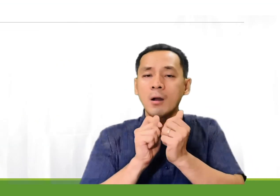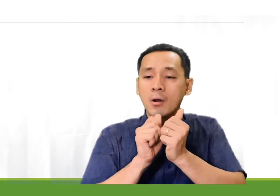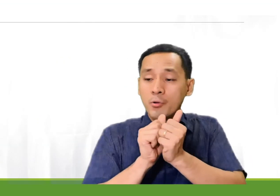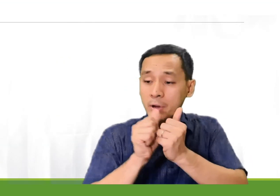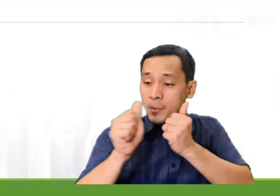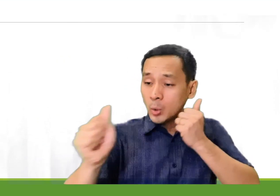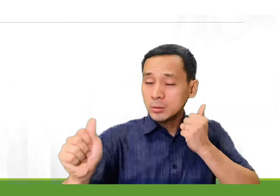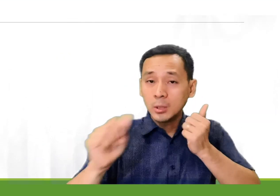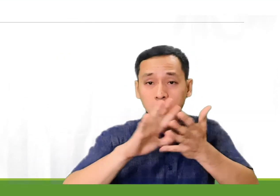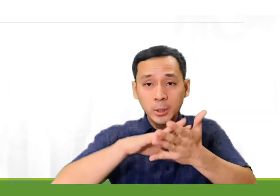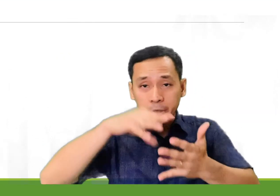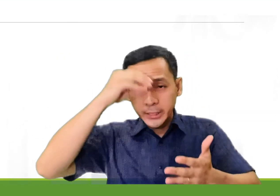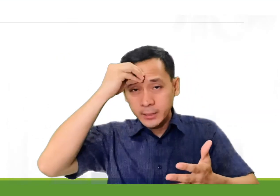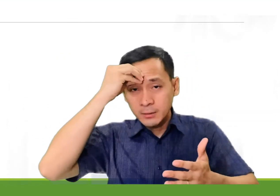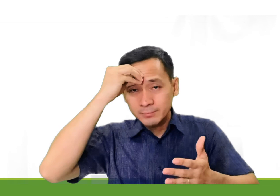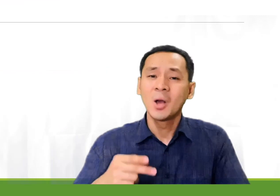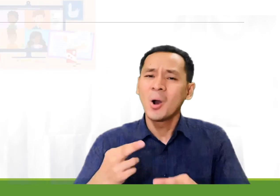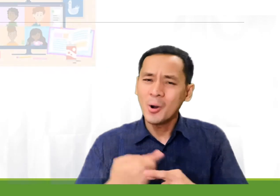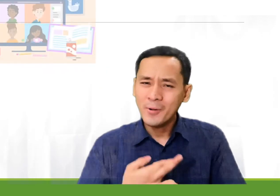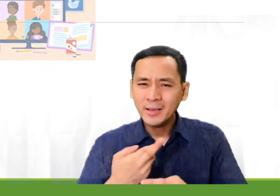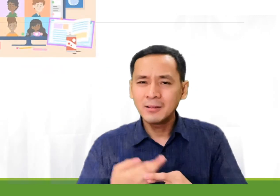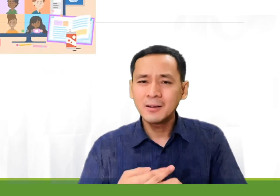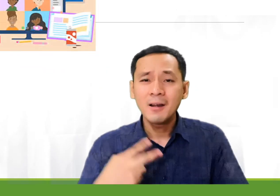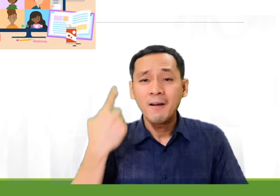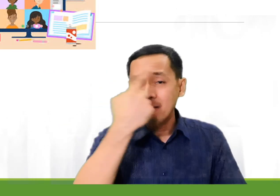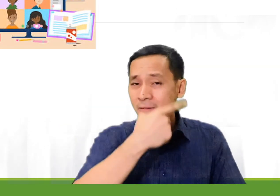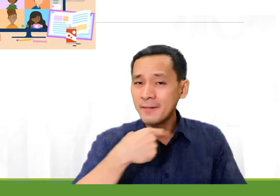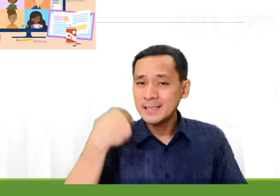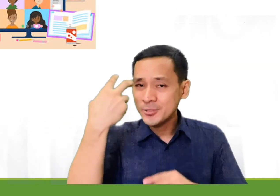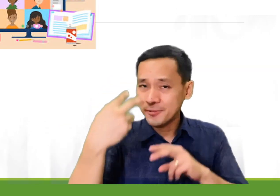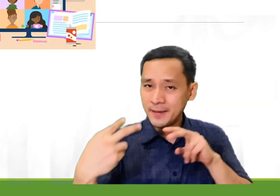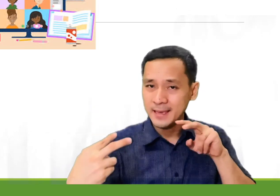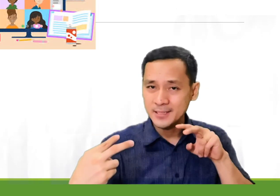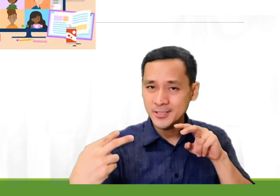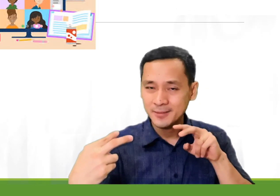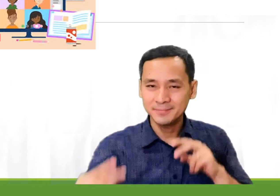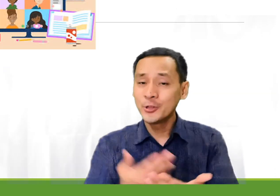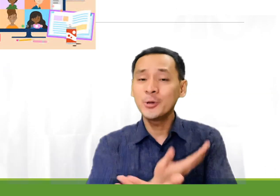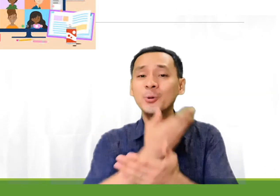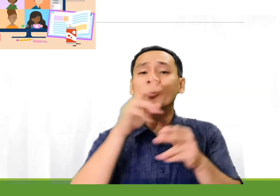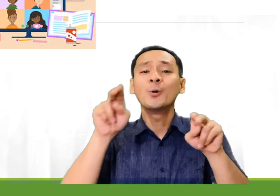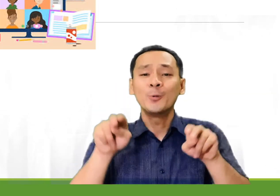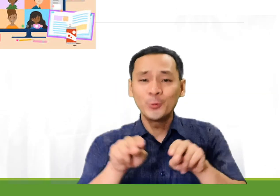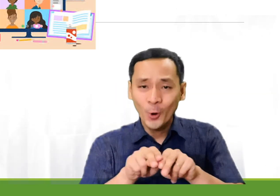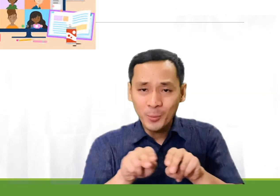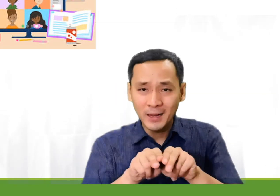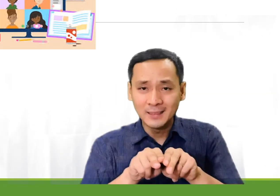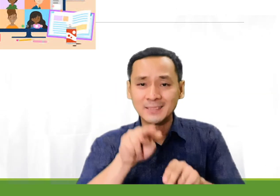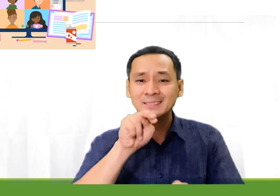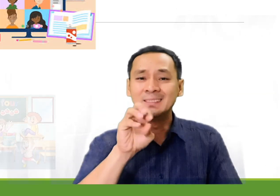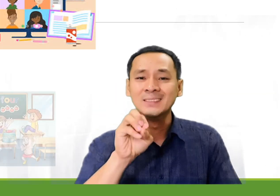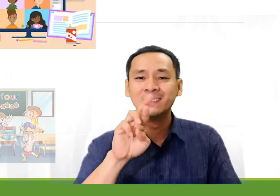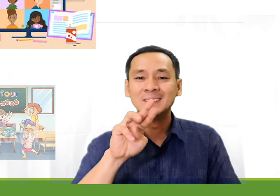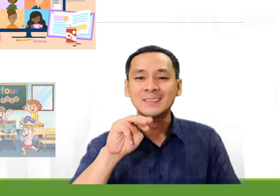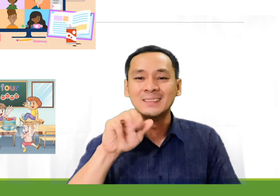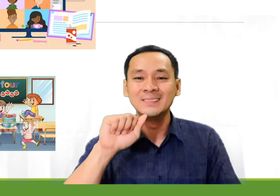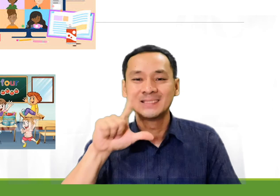Whether remote learning or regular face-to-face new normal